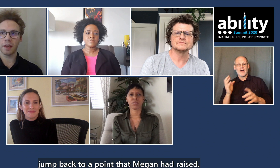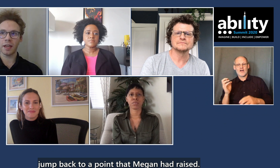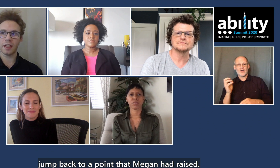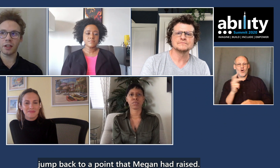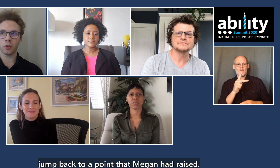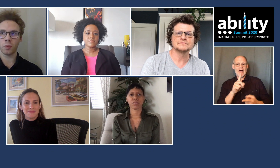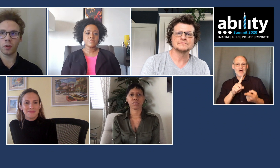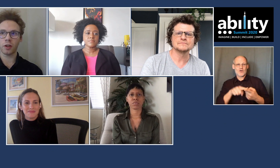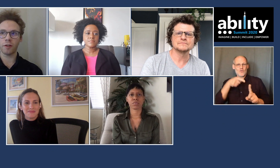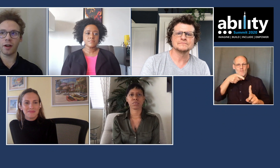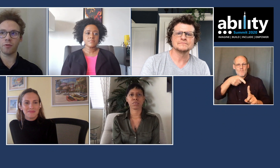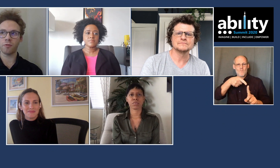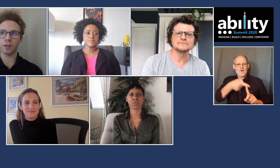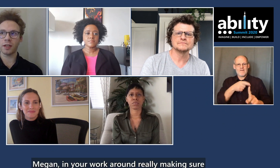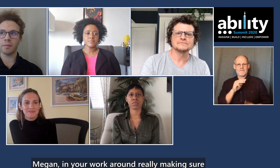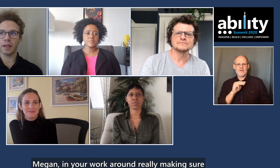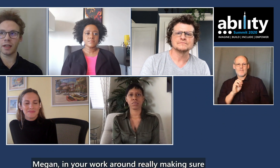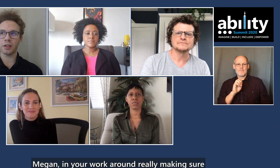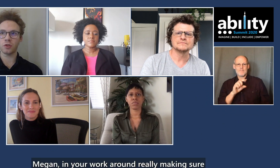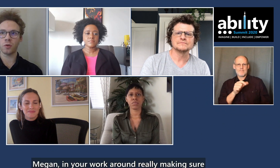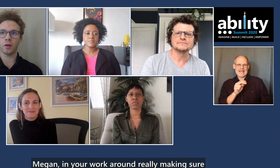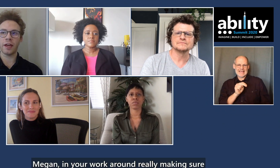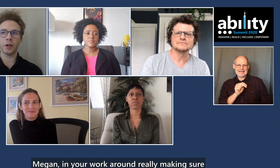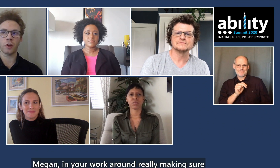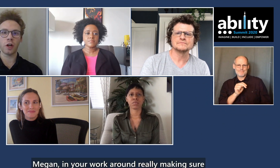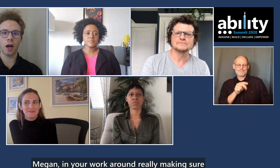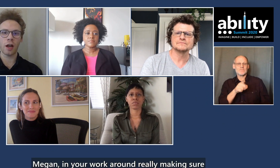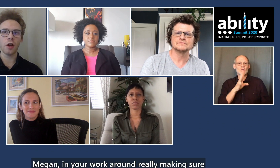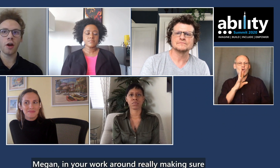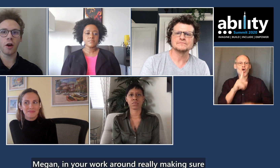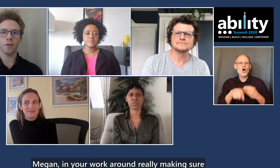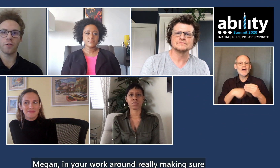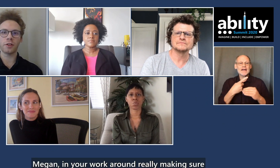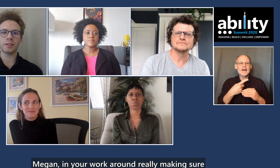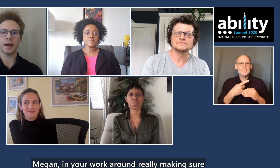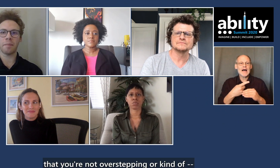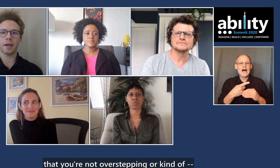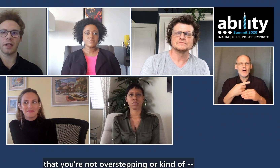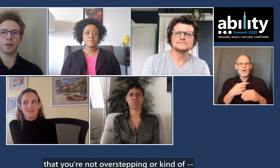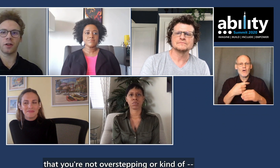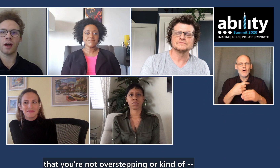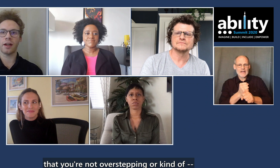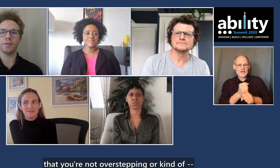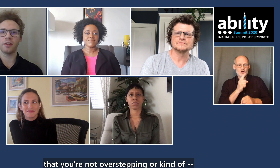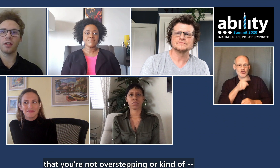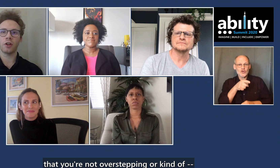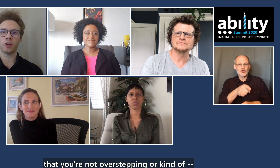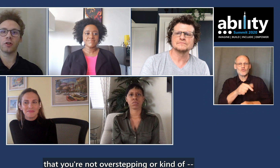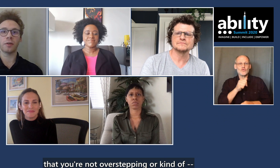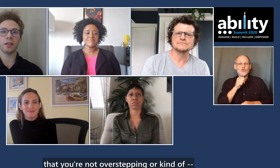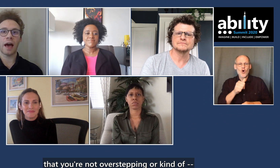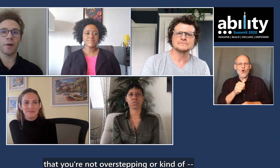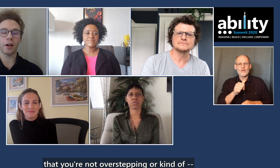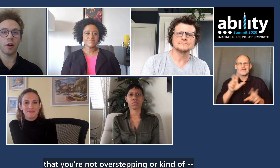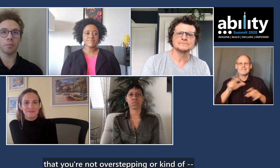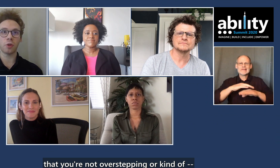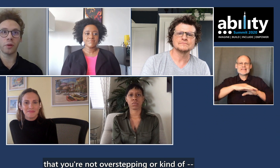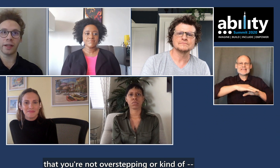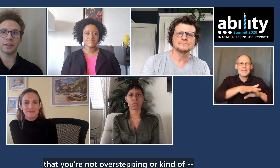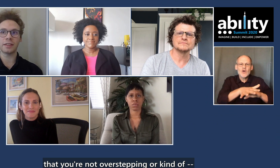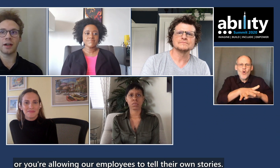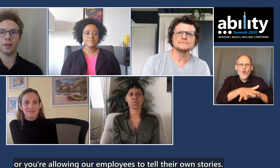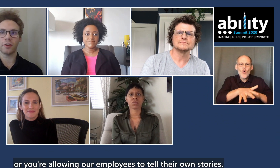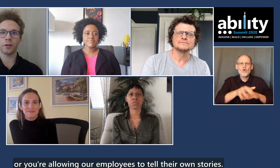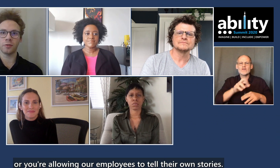and Meghan, in your work around really making sure that you're not overstepping or you're allowing